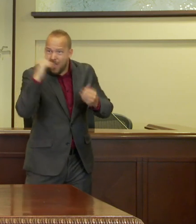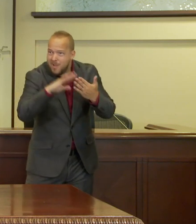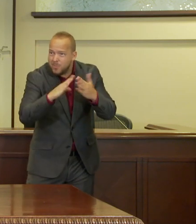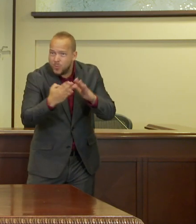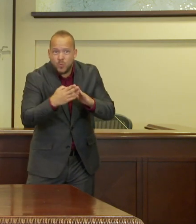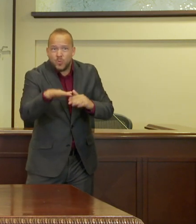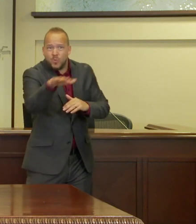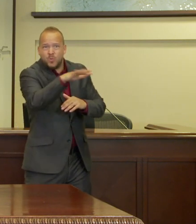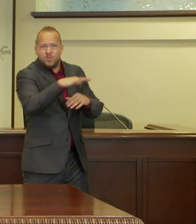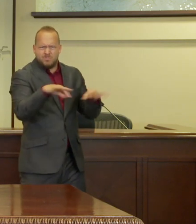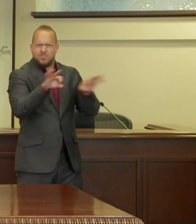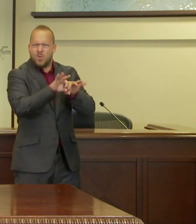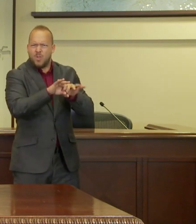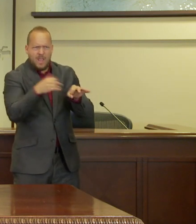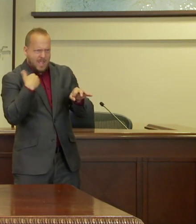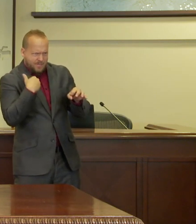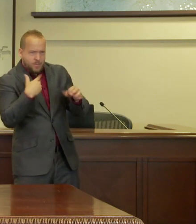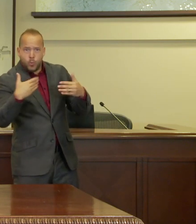process.